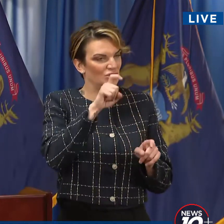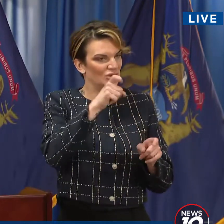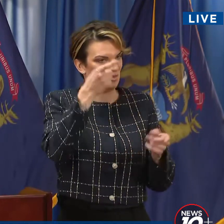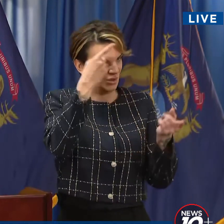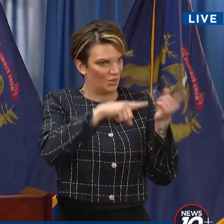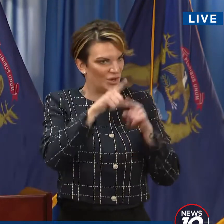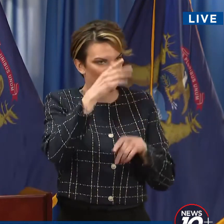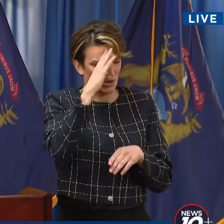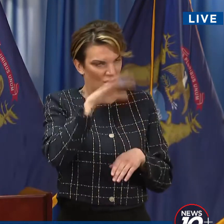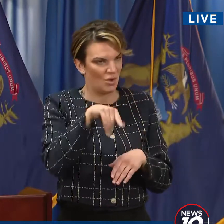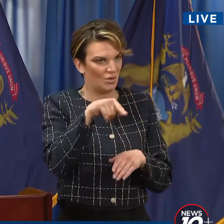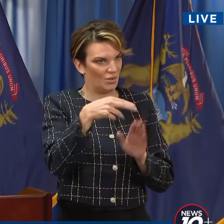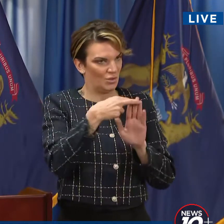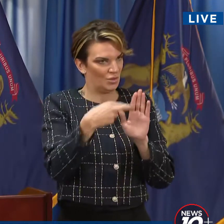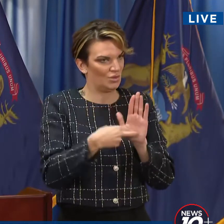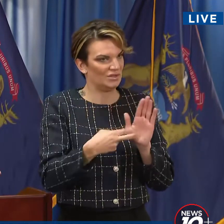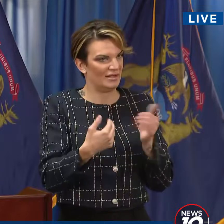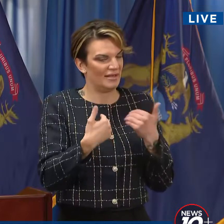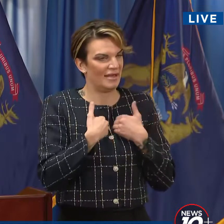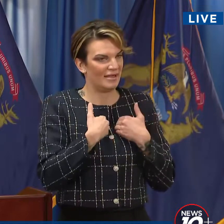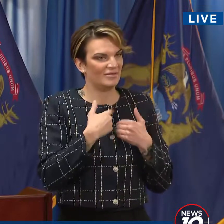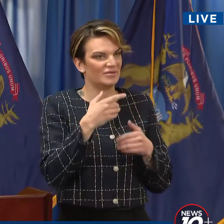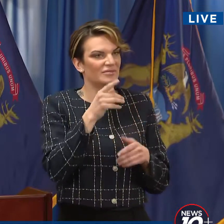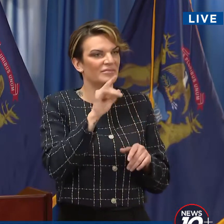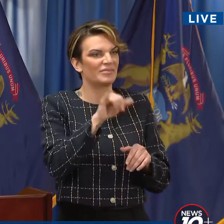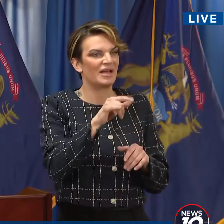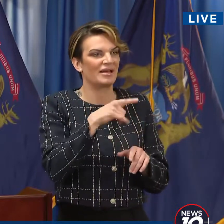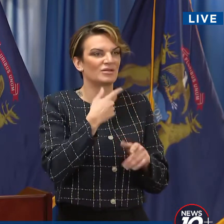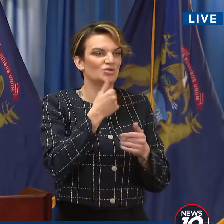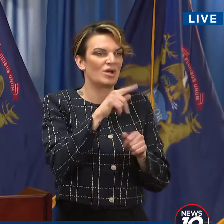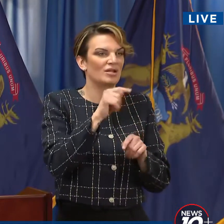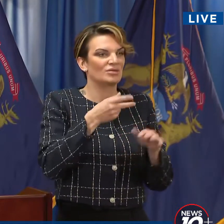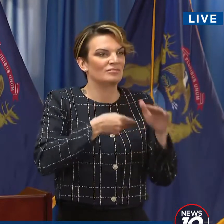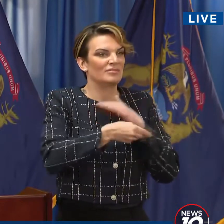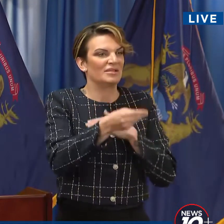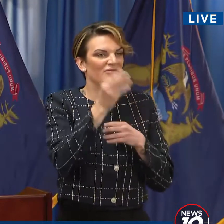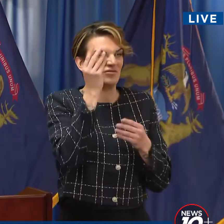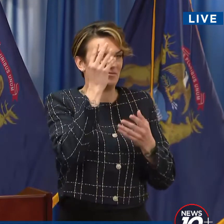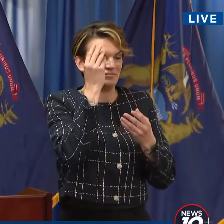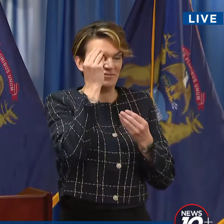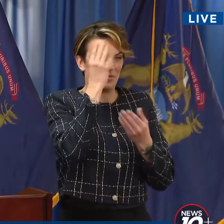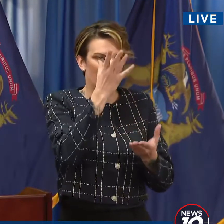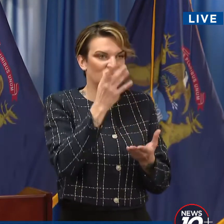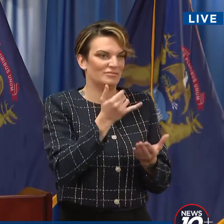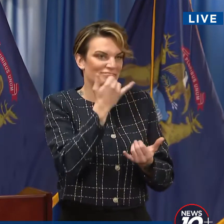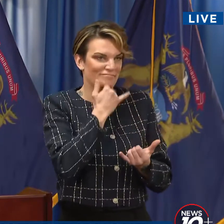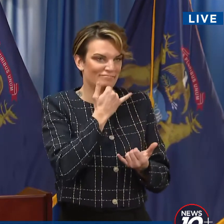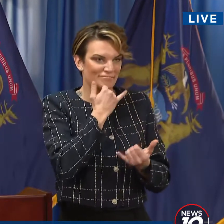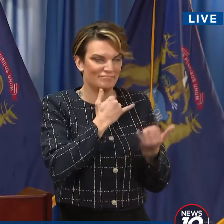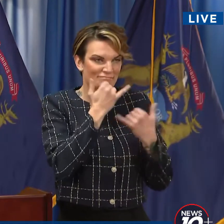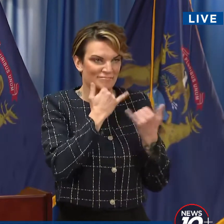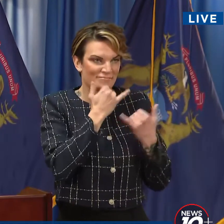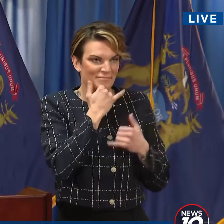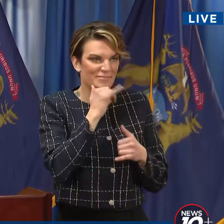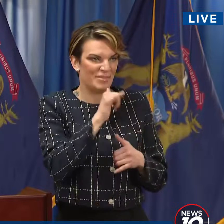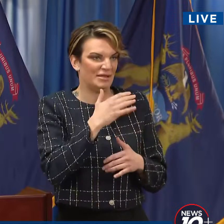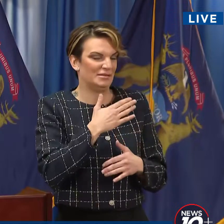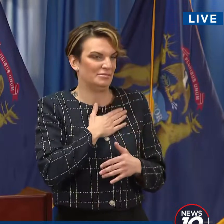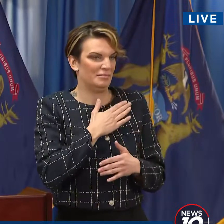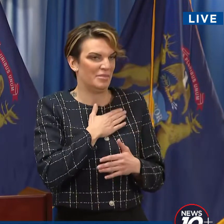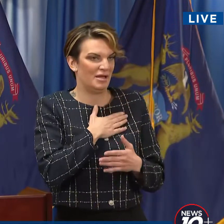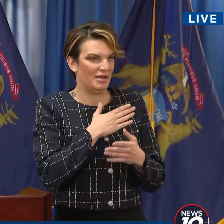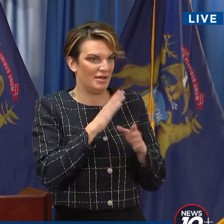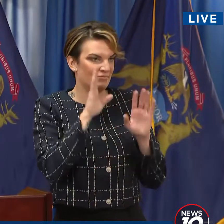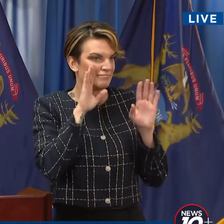the game based on those rules, as opposed to spreading misinformation to confuse people about the game or about the rules or about the voting process. So that's my focus